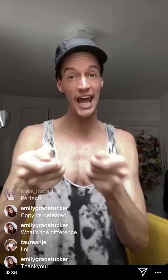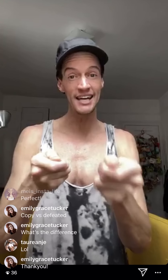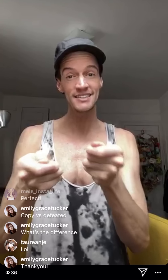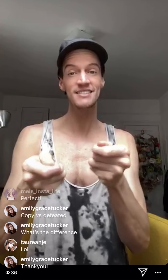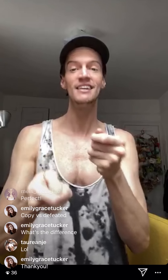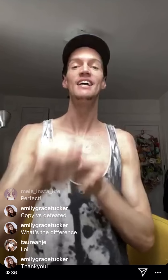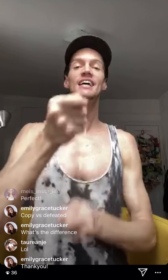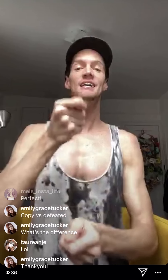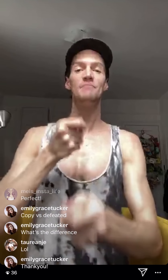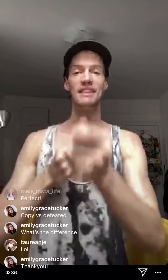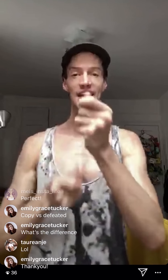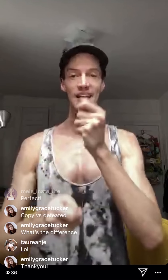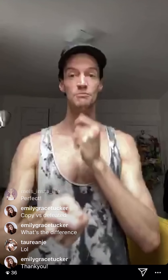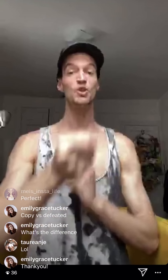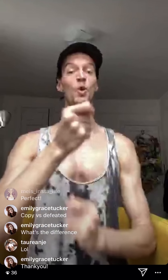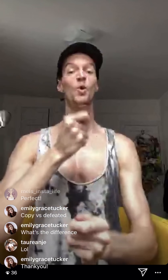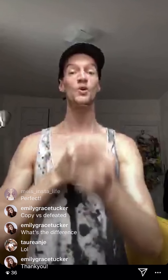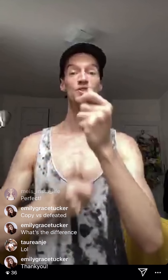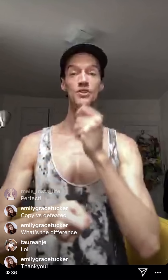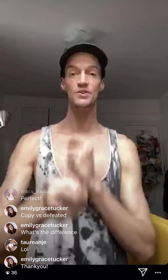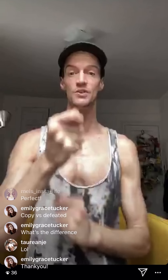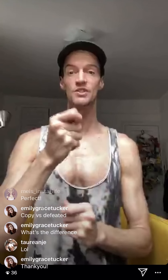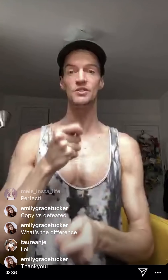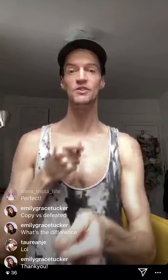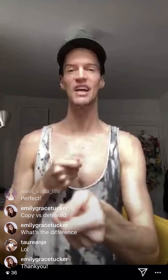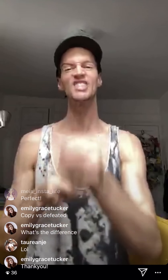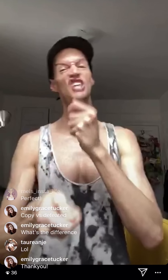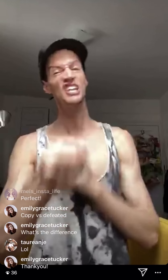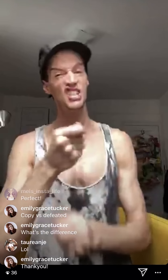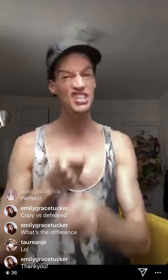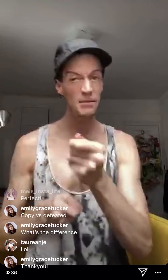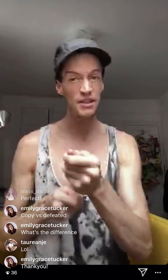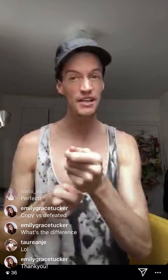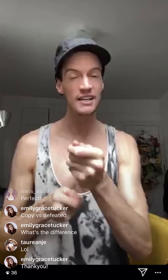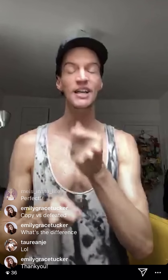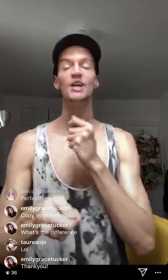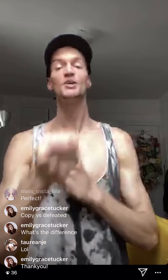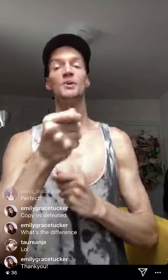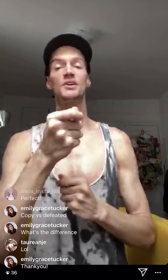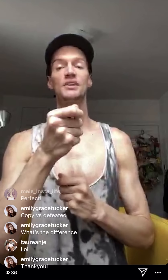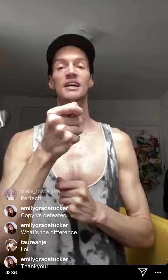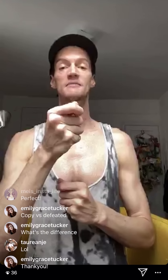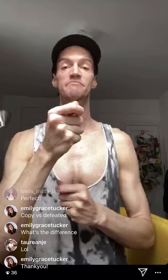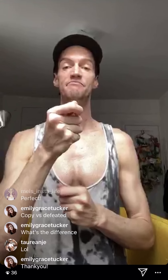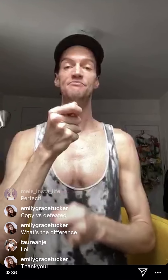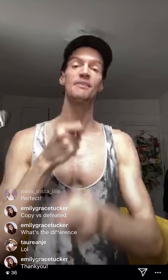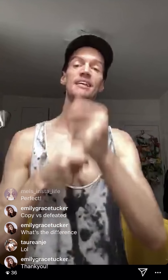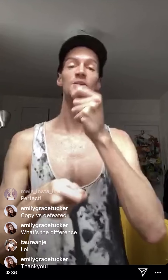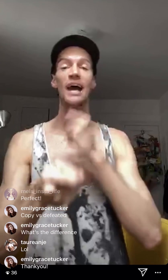hands, but they come towards you. So if you're exchanging something, you're to